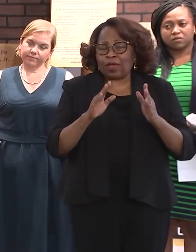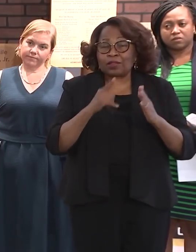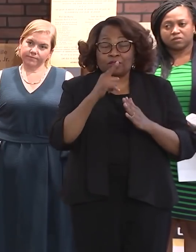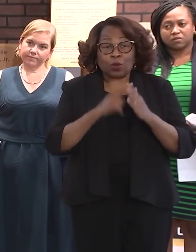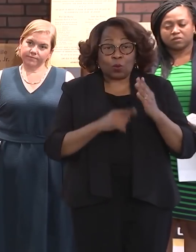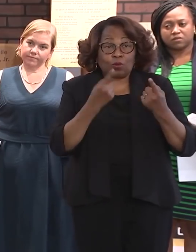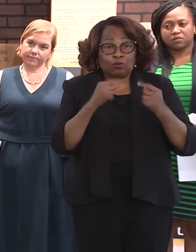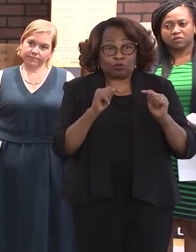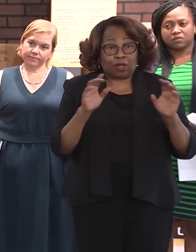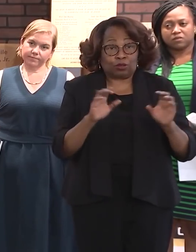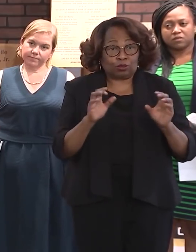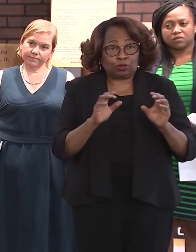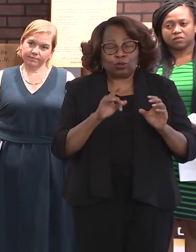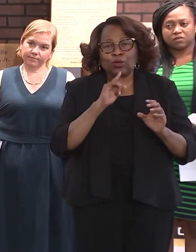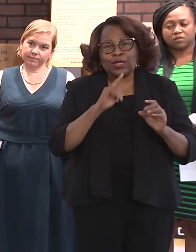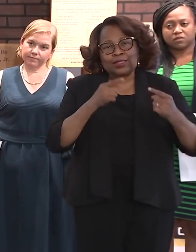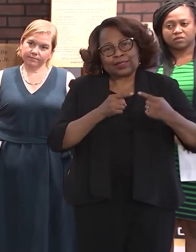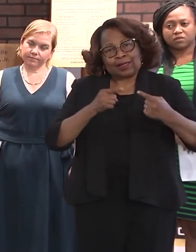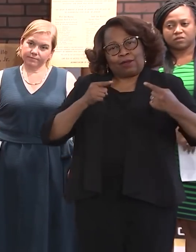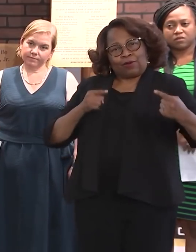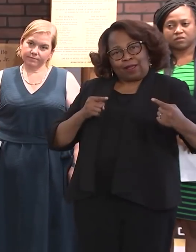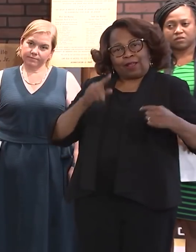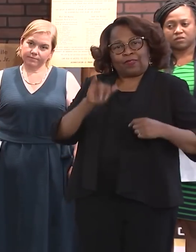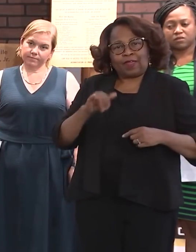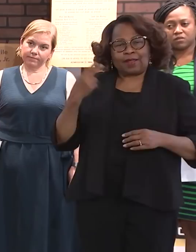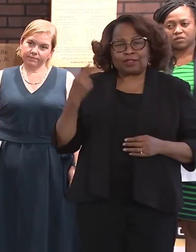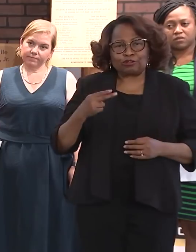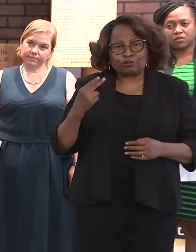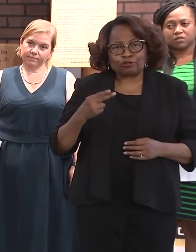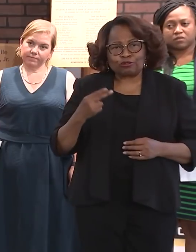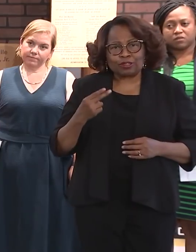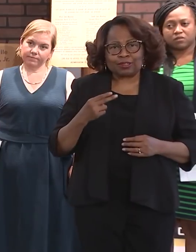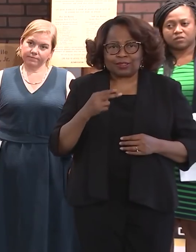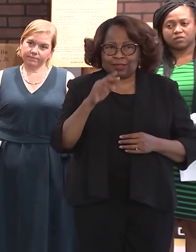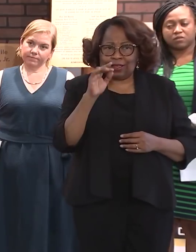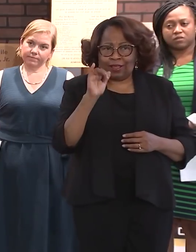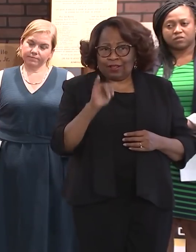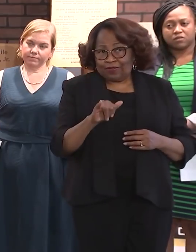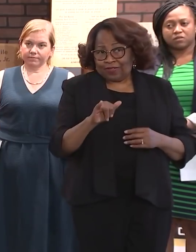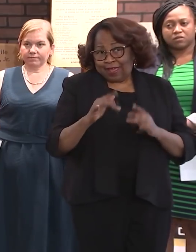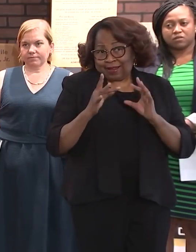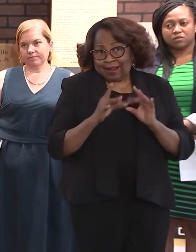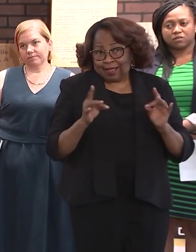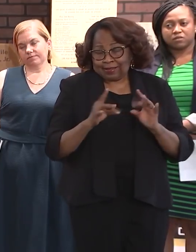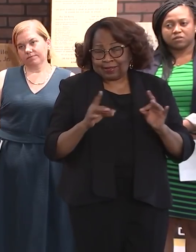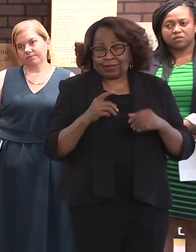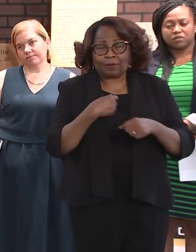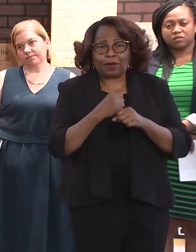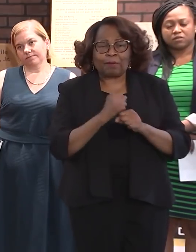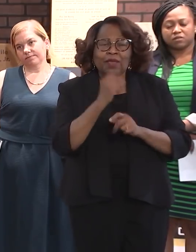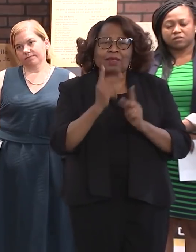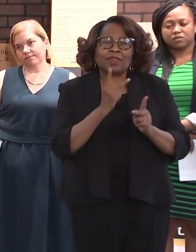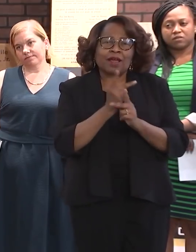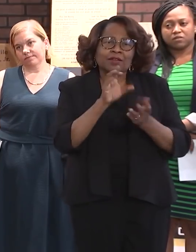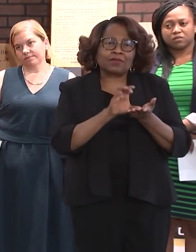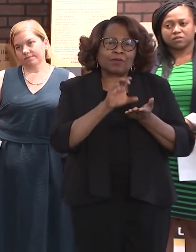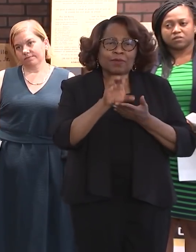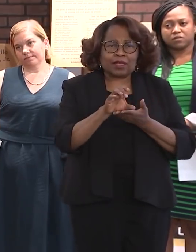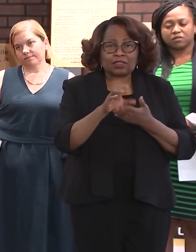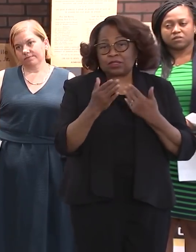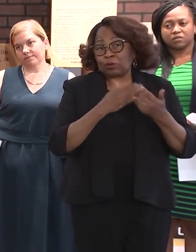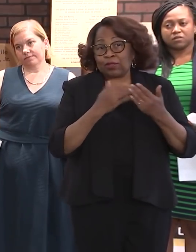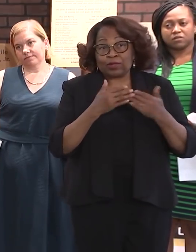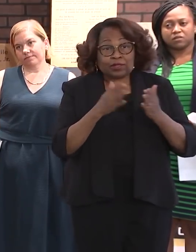been trying to do is counteract that history, that legacy, by making the kind of investments, whether it's in